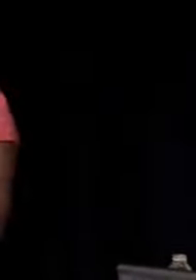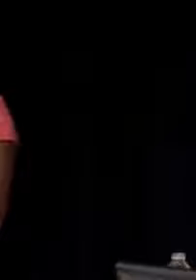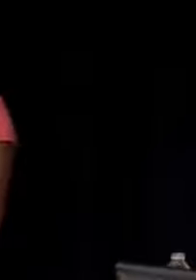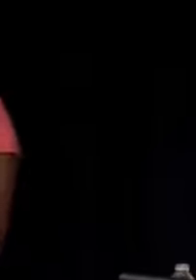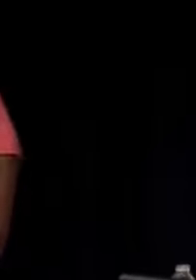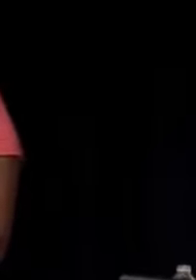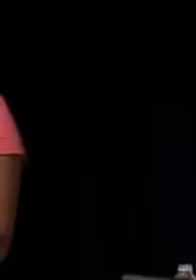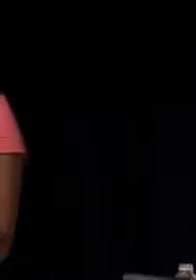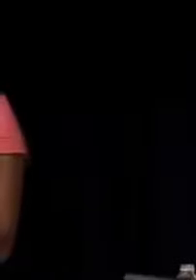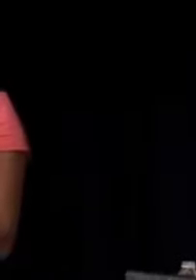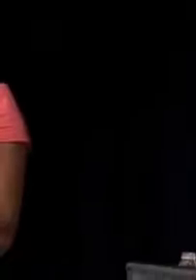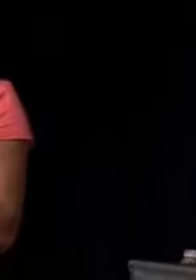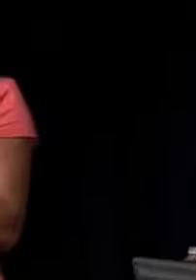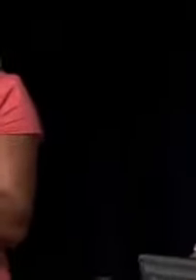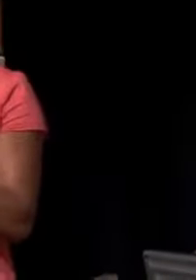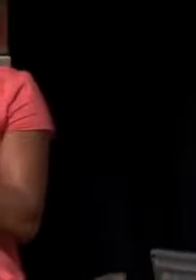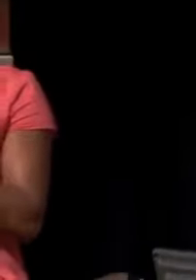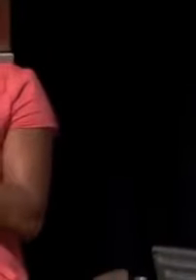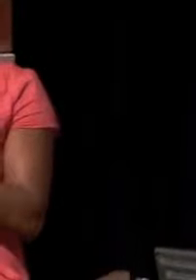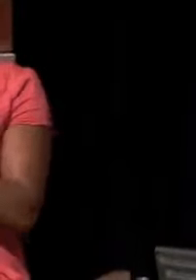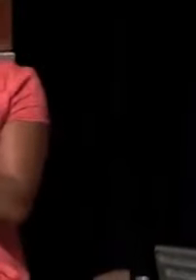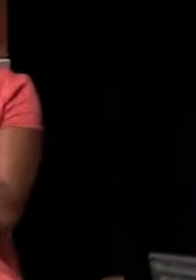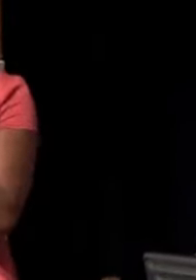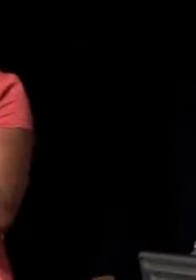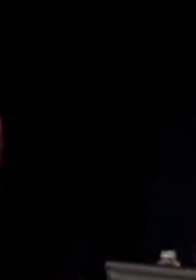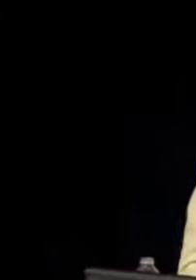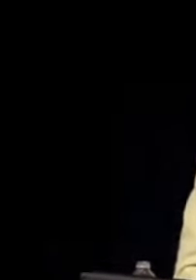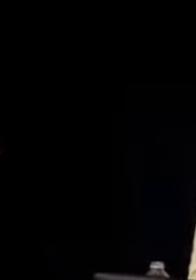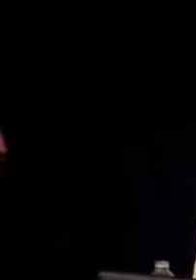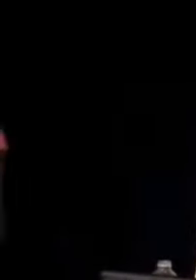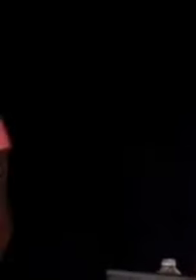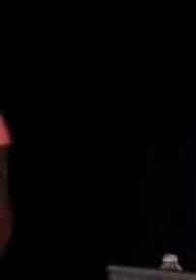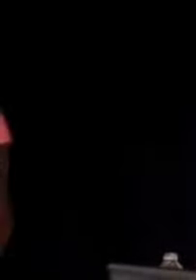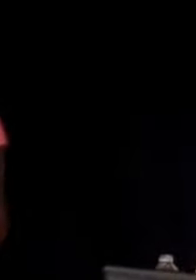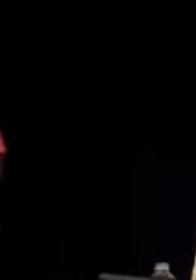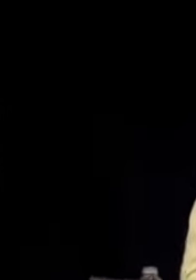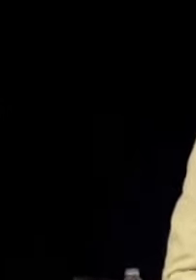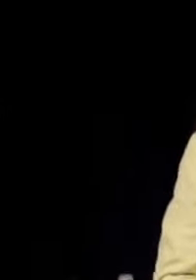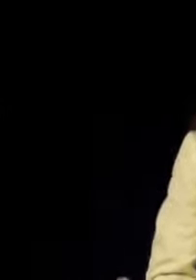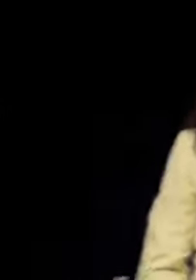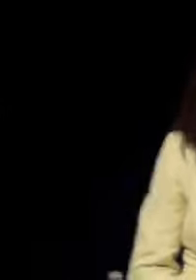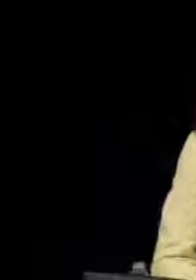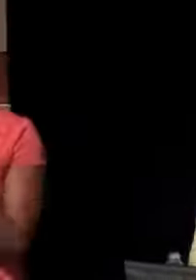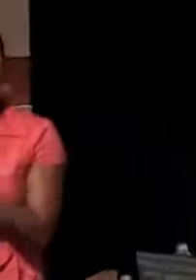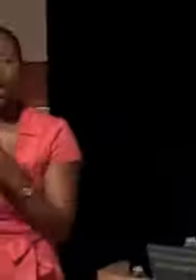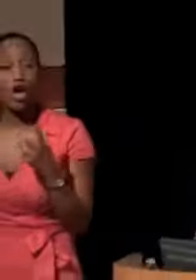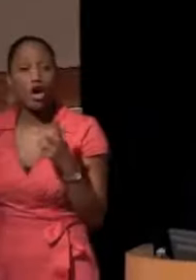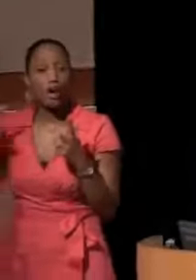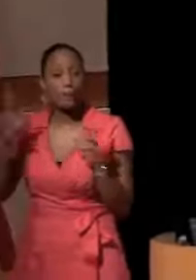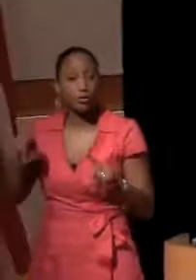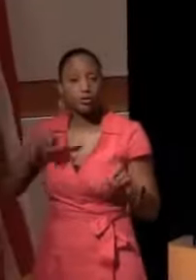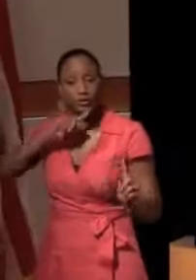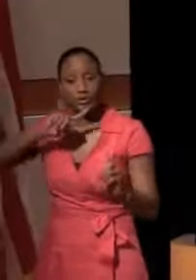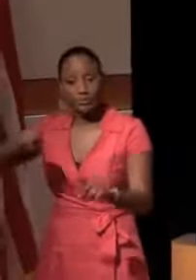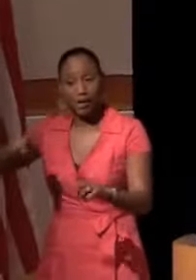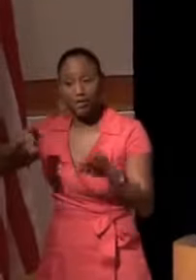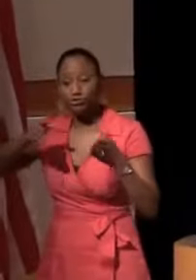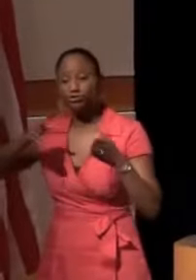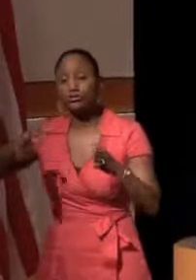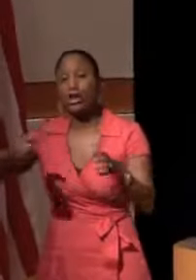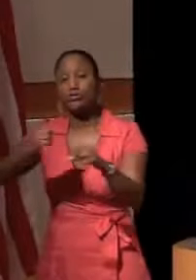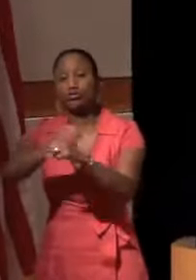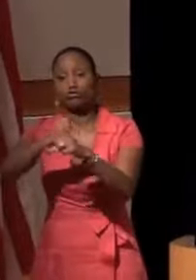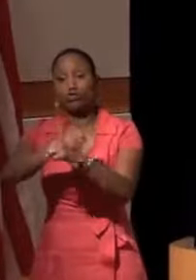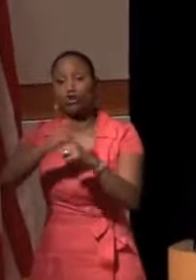Officer Joseph Arbia, in the company of a retired Nassau County officer, responded to the scene of the sidewalk struggle